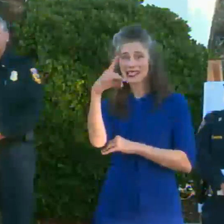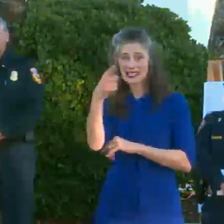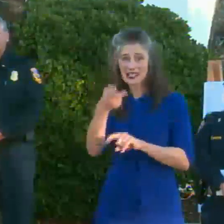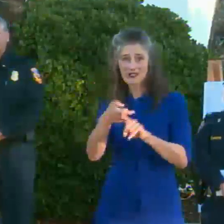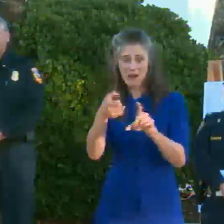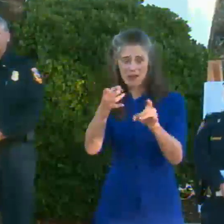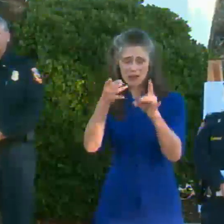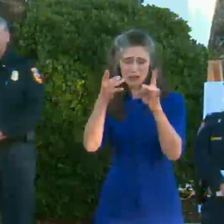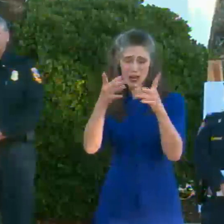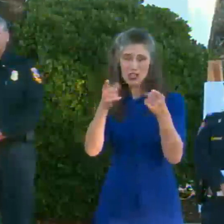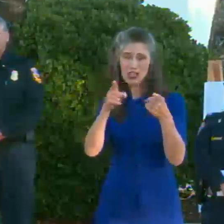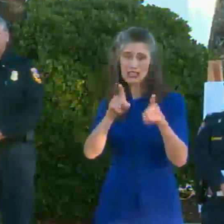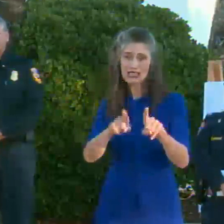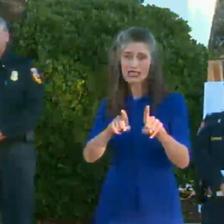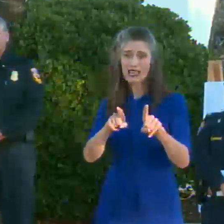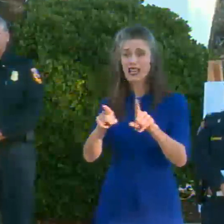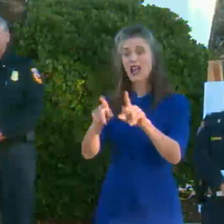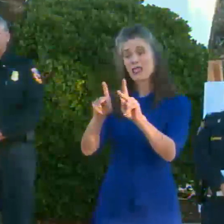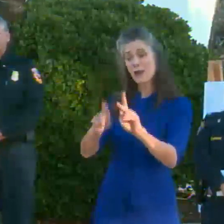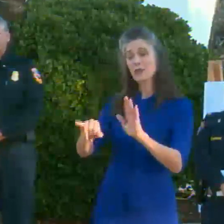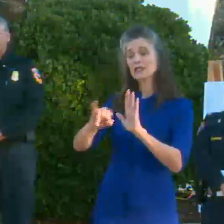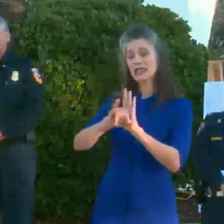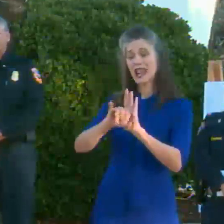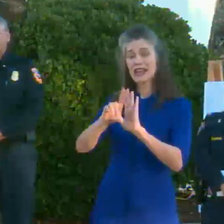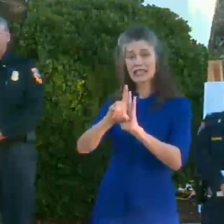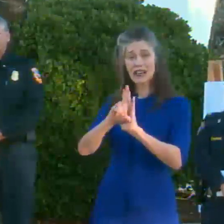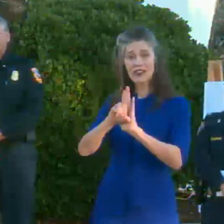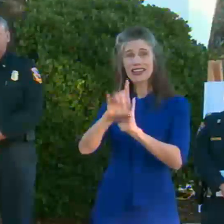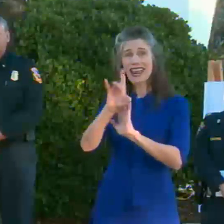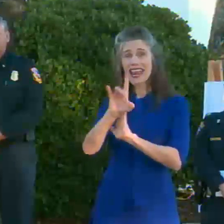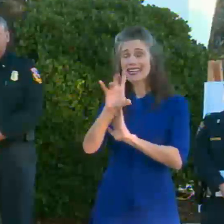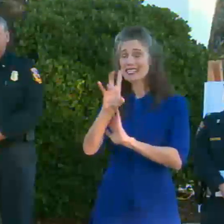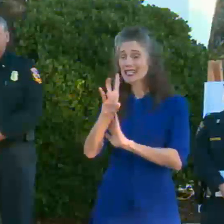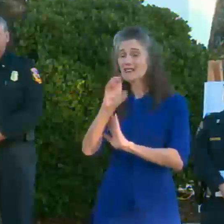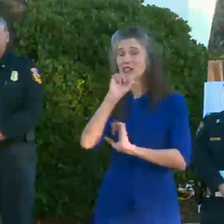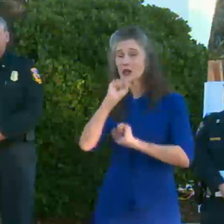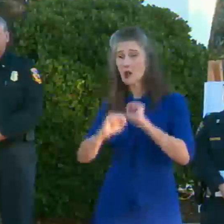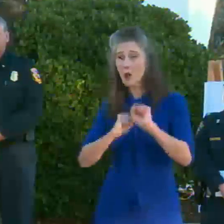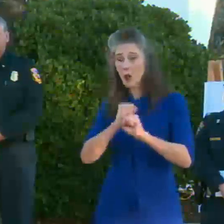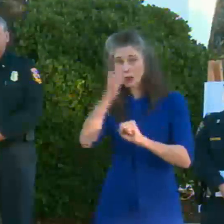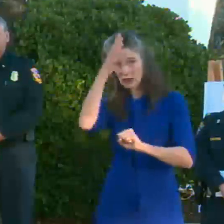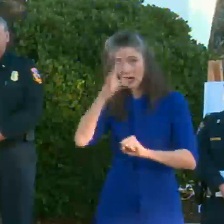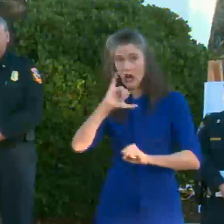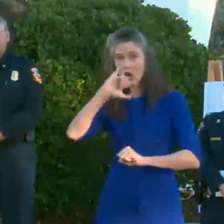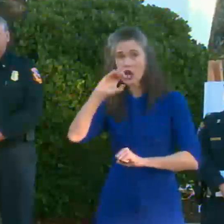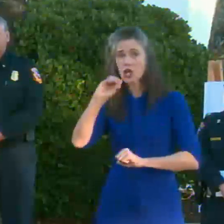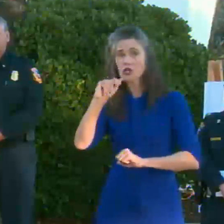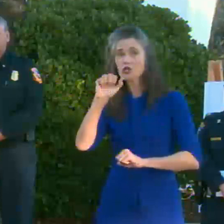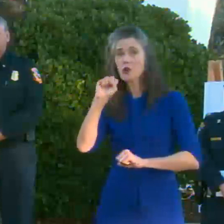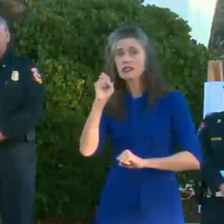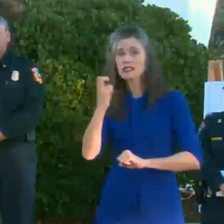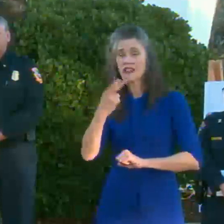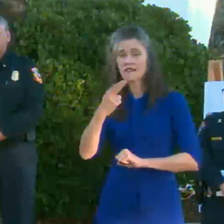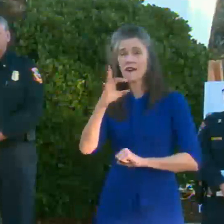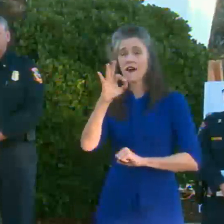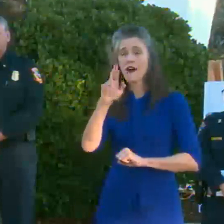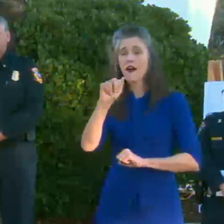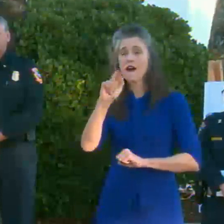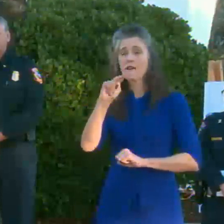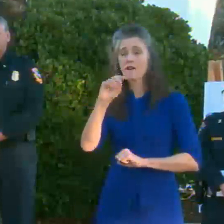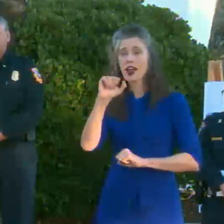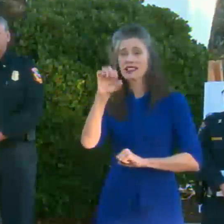That victim has been identified as 87-year-old Joseph Francis Bleckel of